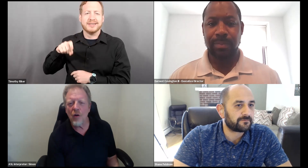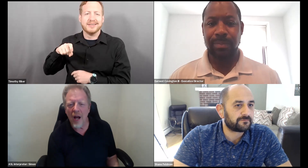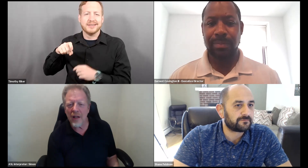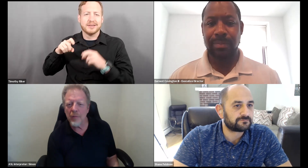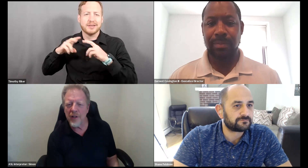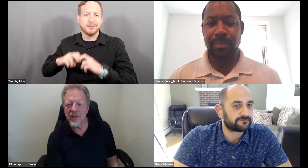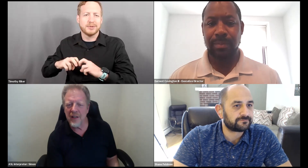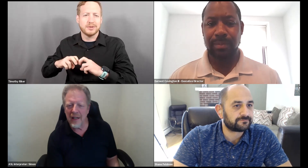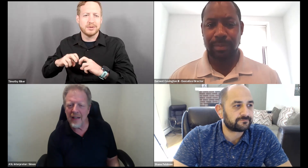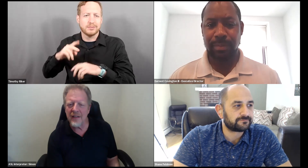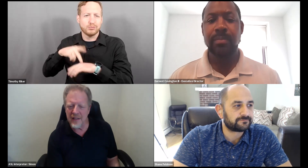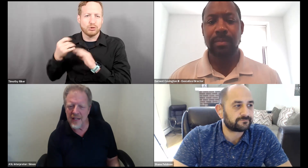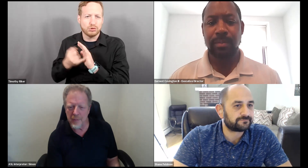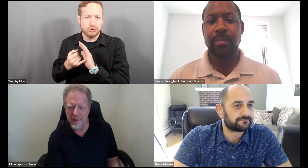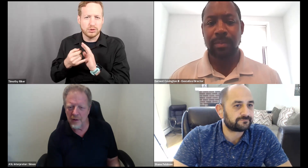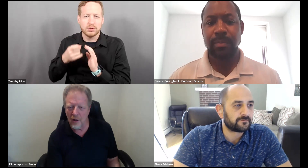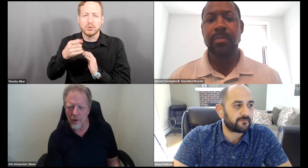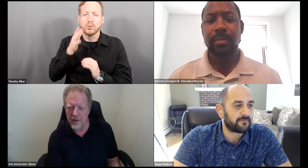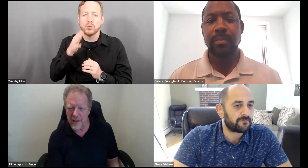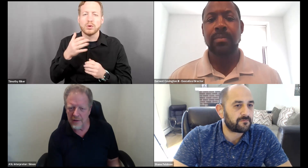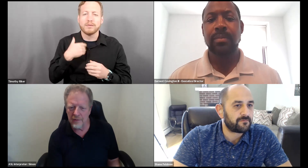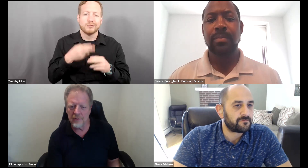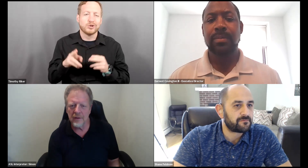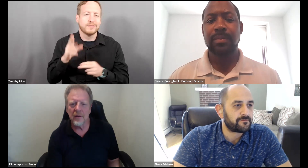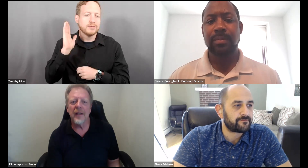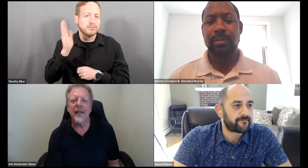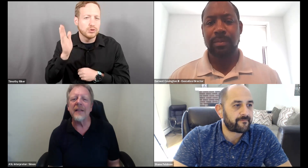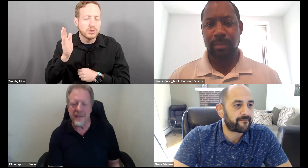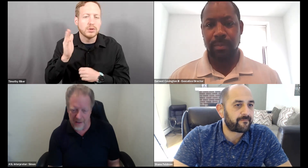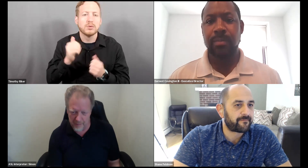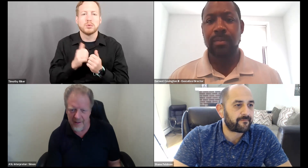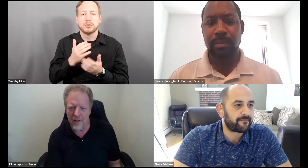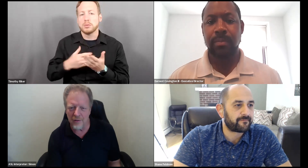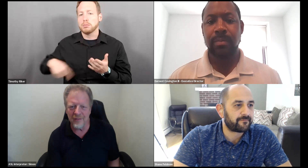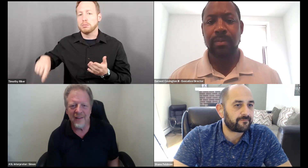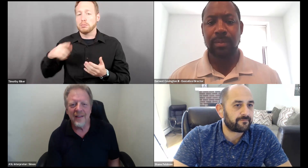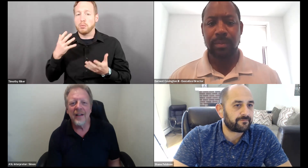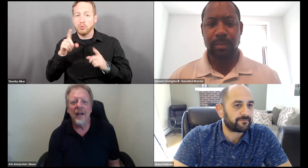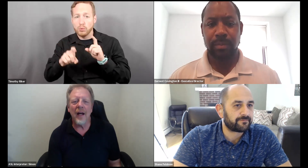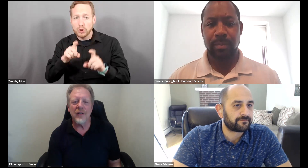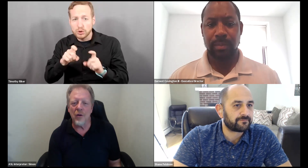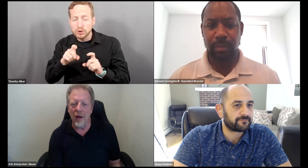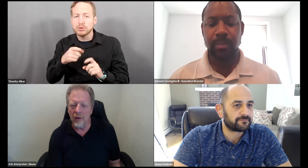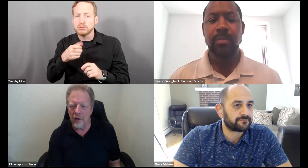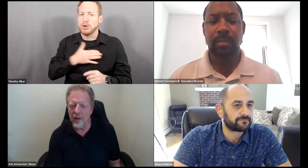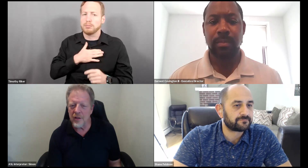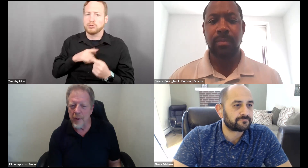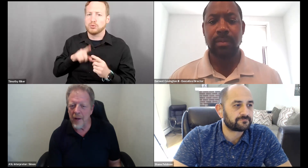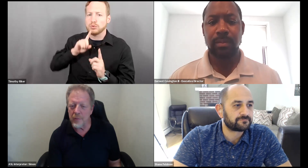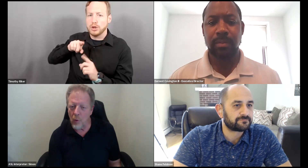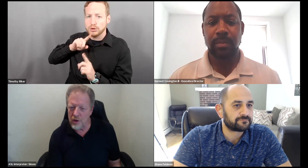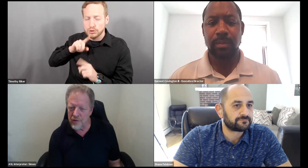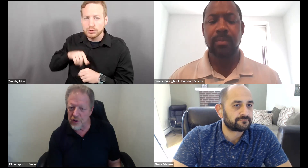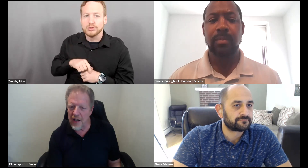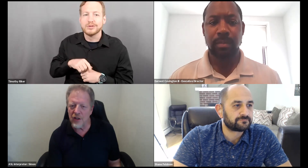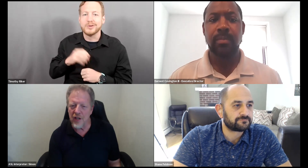The Rhode Island Commission needs an assessment, Needs assessment, a needs assessment. Thank you. And so I know that some people had